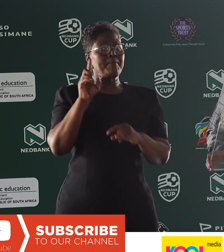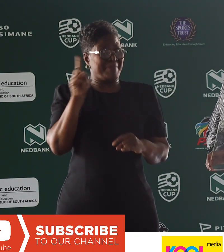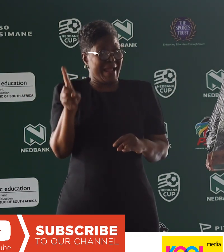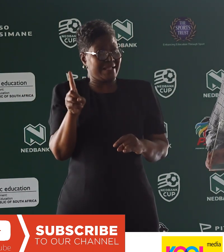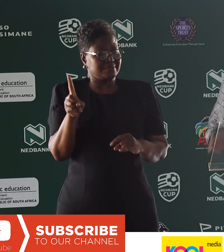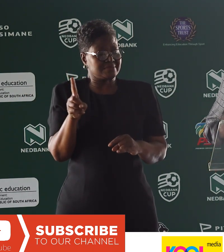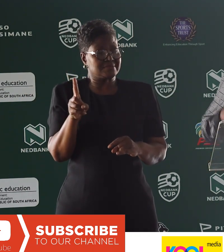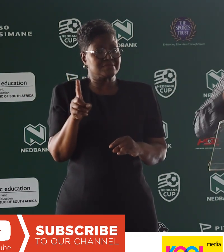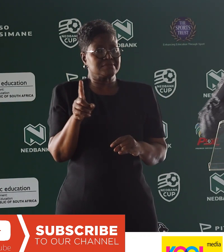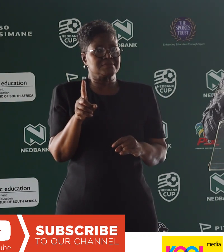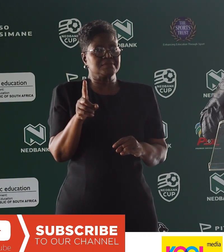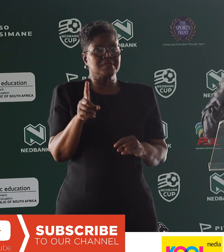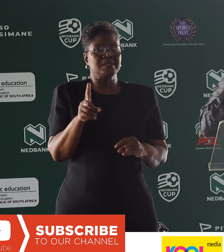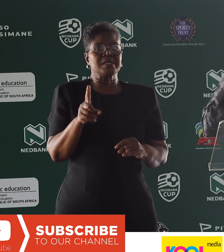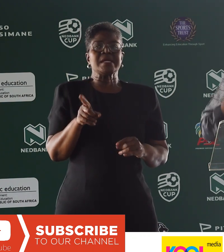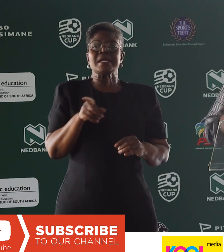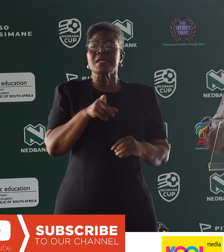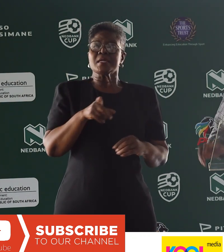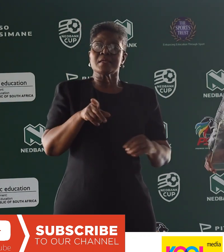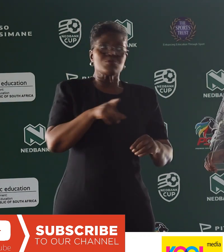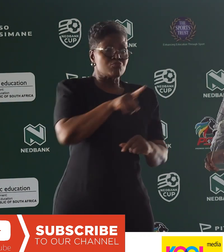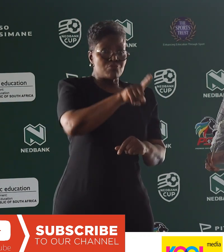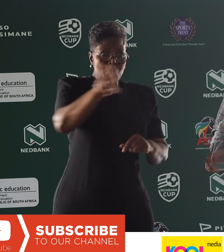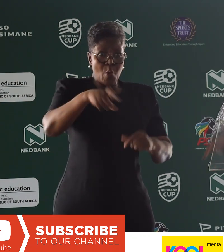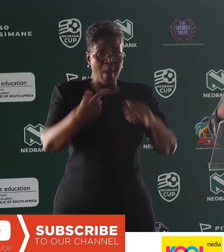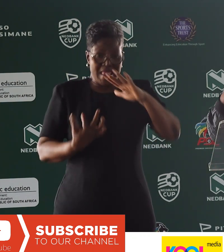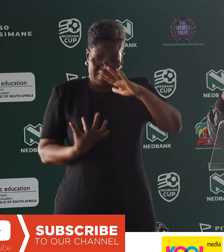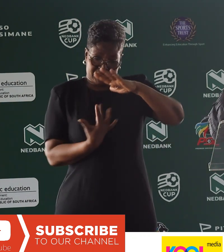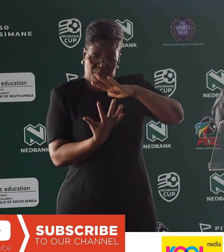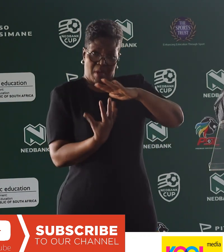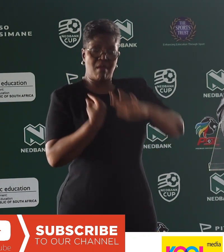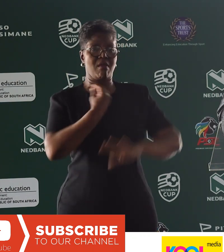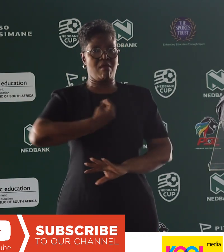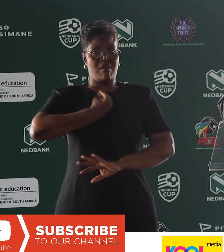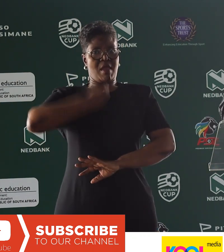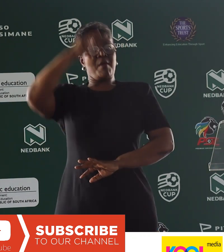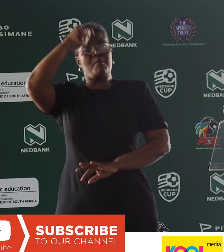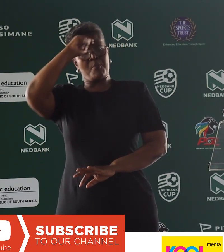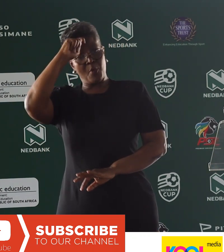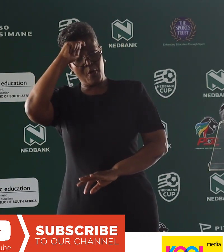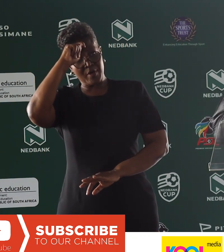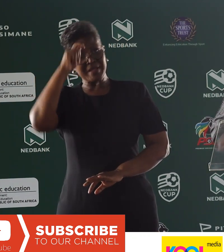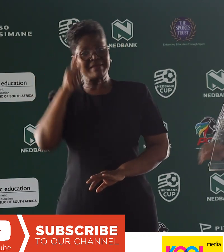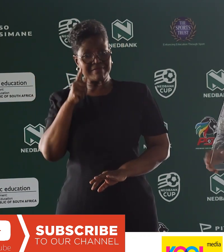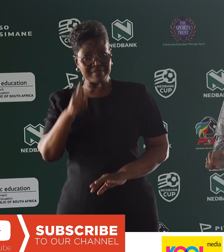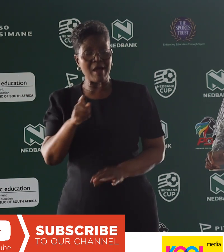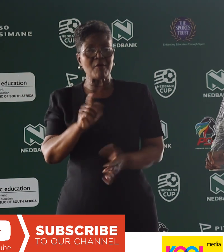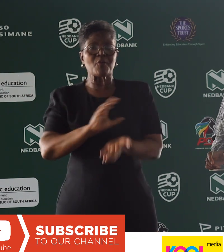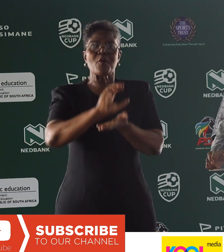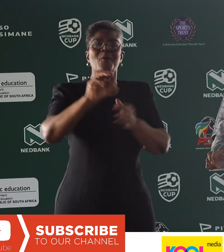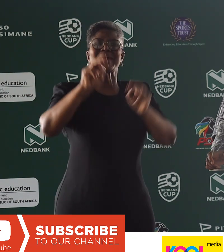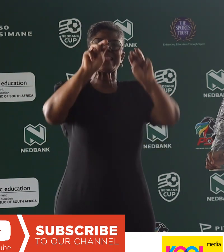hand, they inspire young boys. They are building and making a contribution to nation